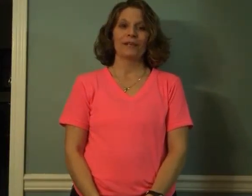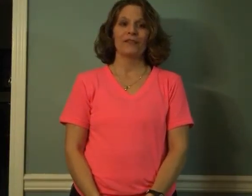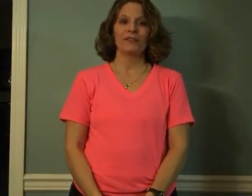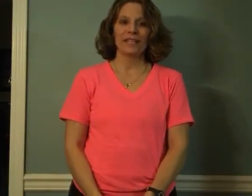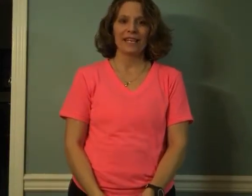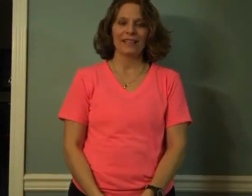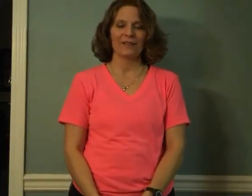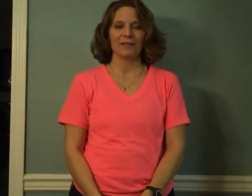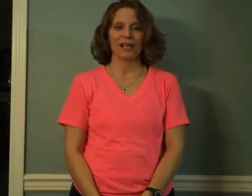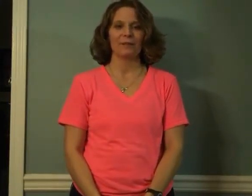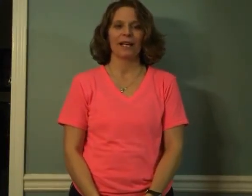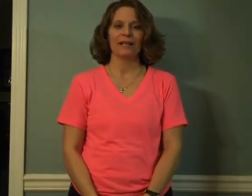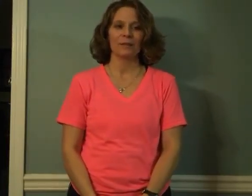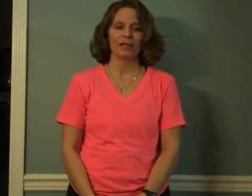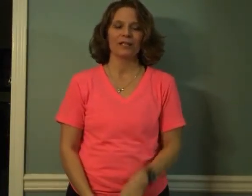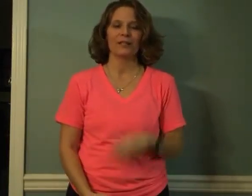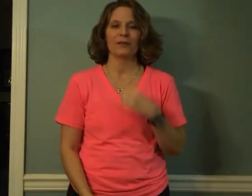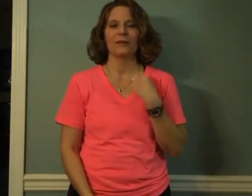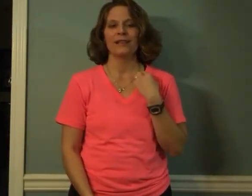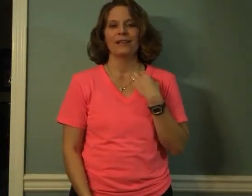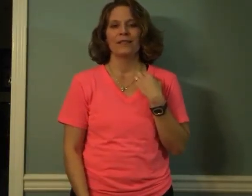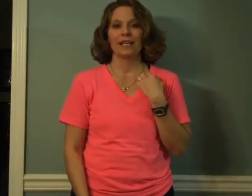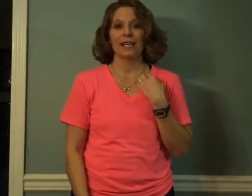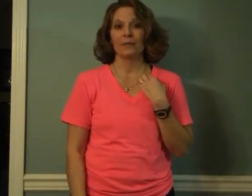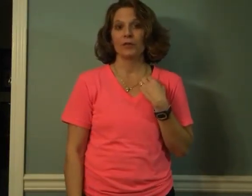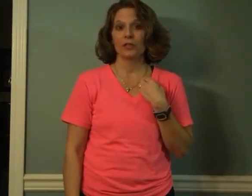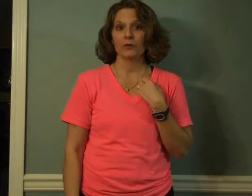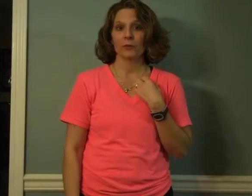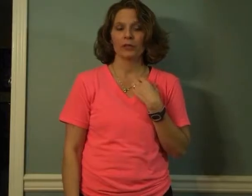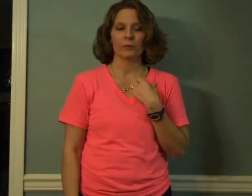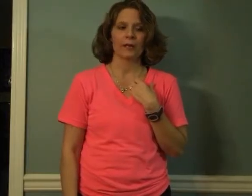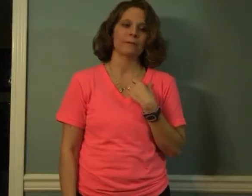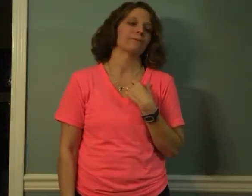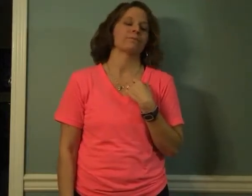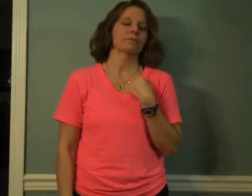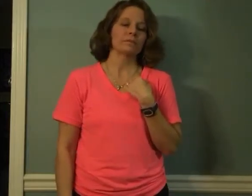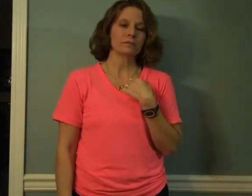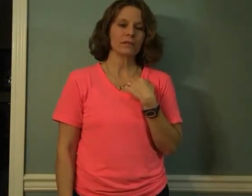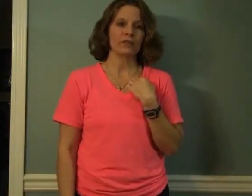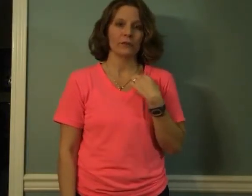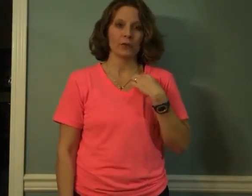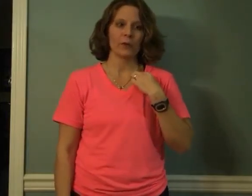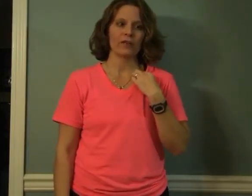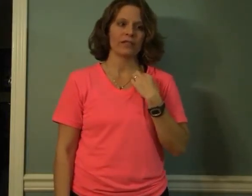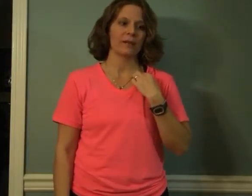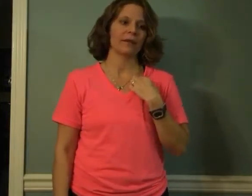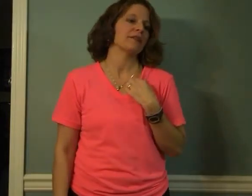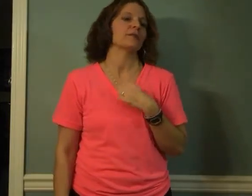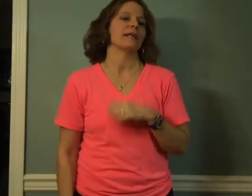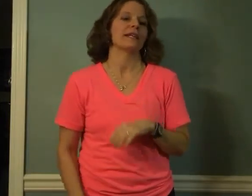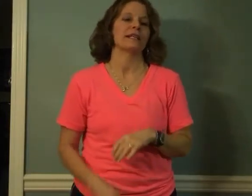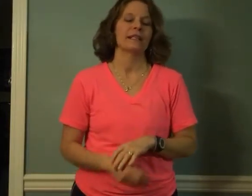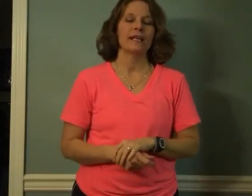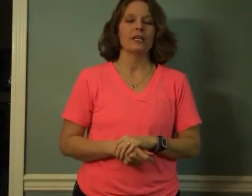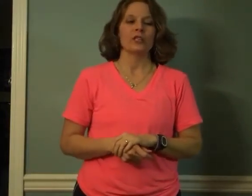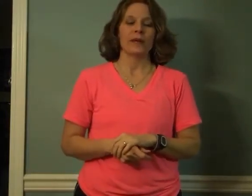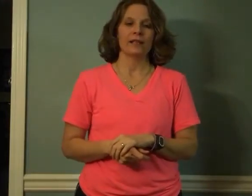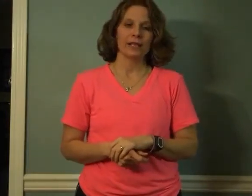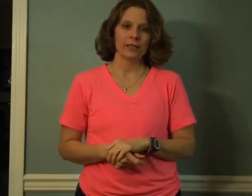for week 15 of the timeline, and we're going to do the hand motion descriptions for you. The first part of the timeline this week is Japan's